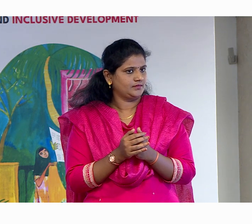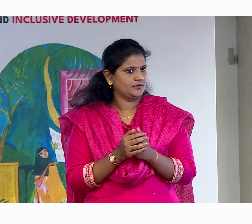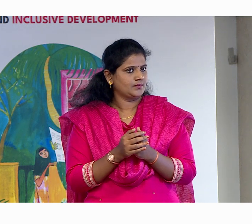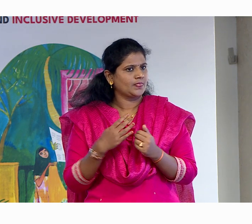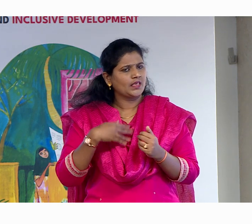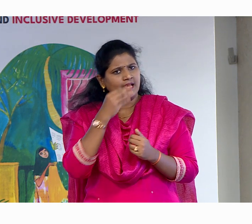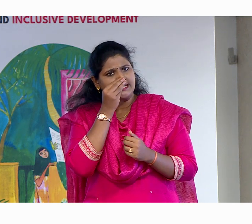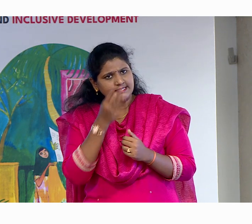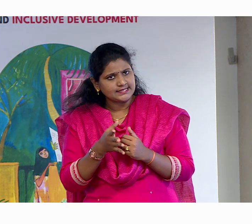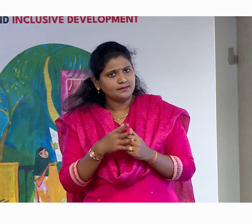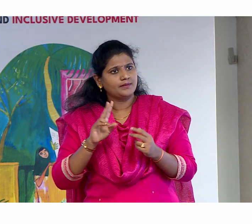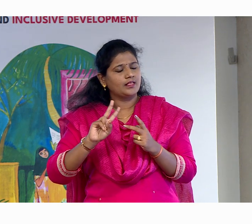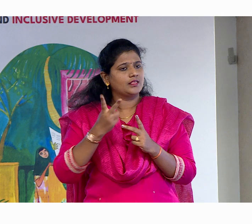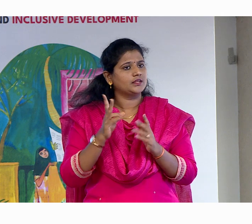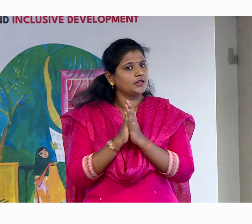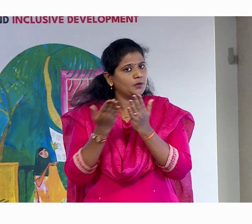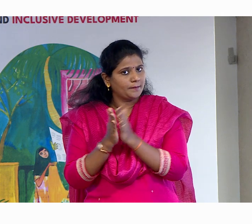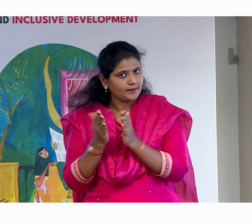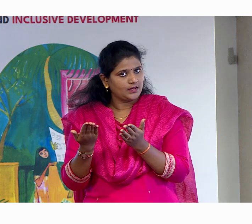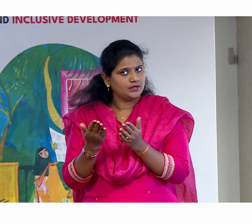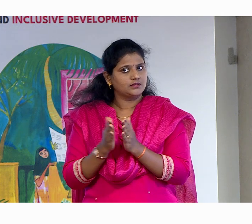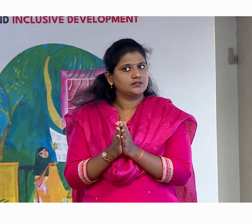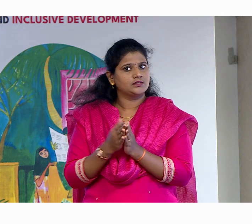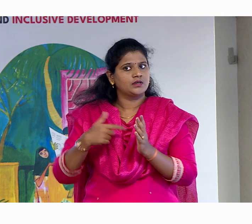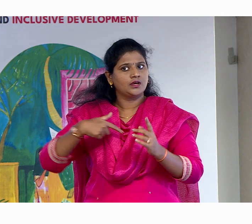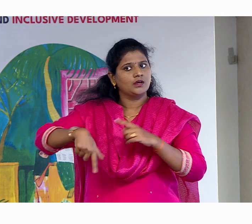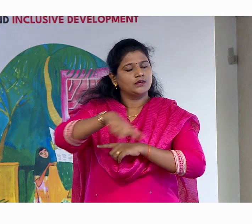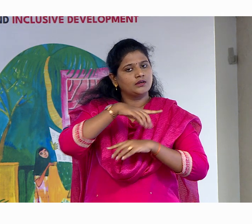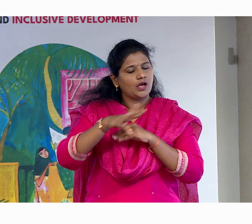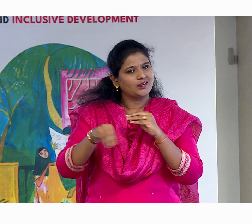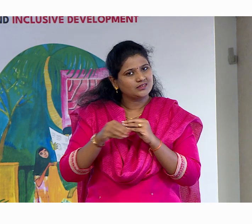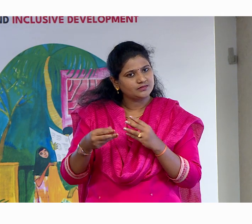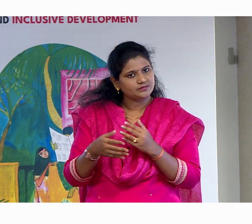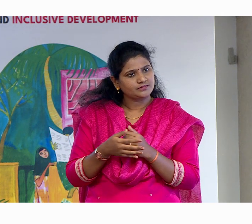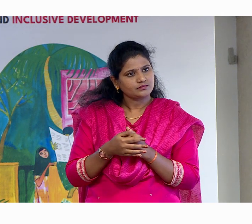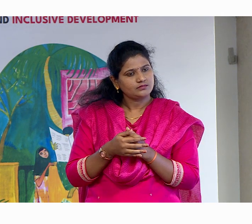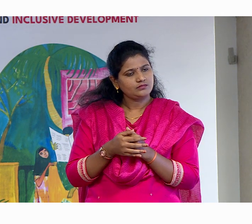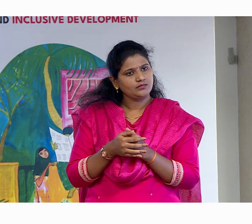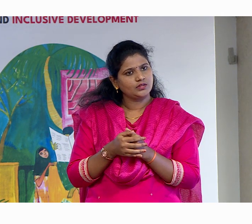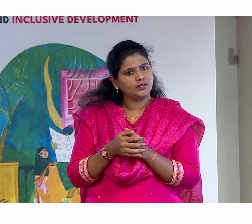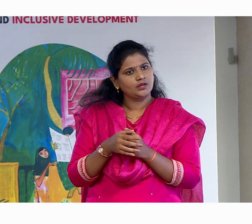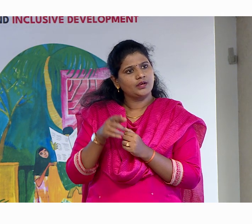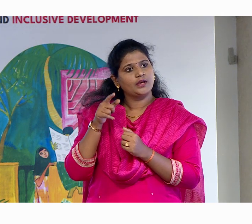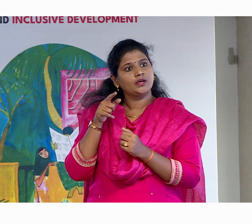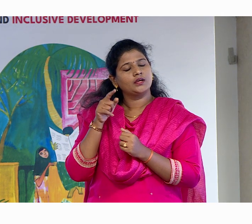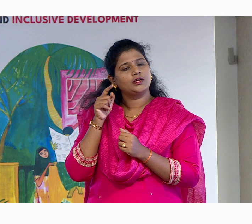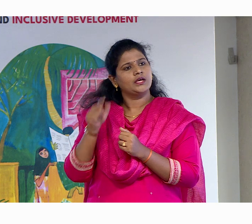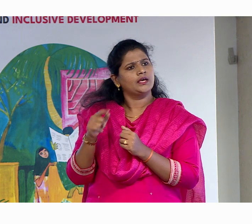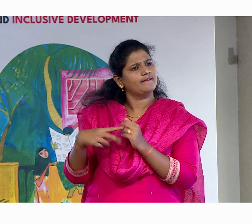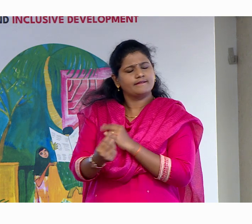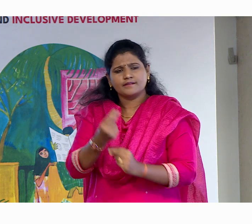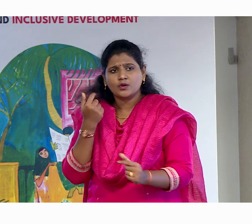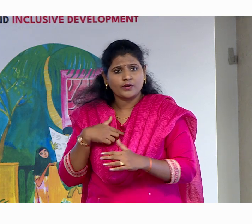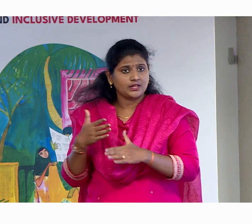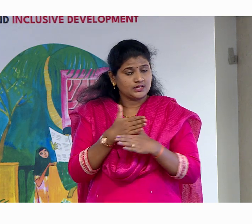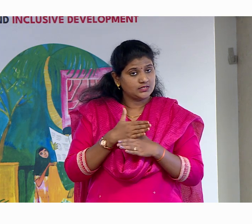Simpler just to look at the two-page editorial that I pointed out earlier. Before we leave you, we just want to quickly show